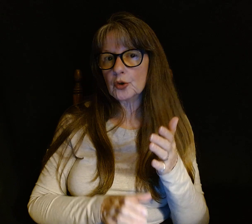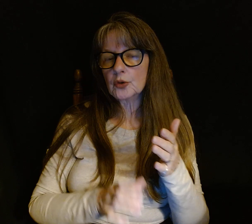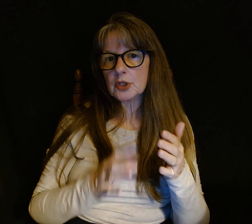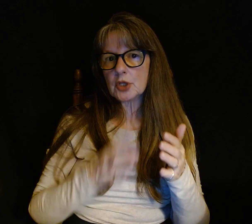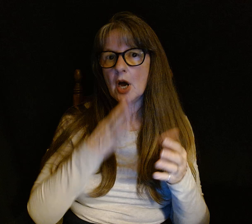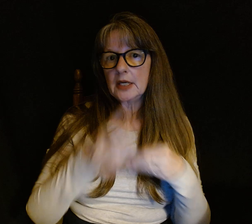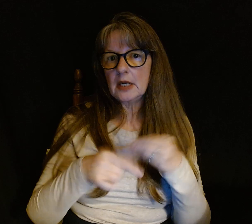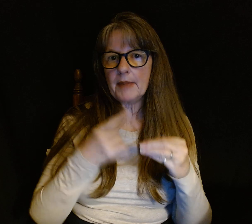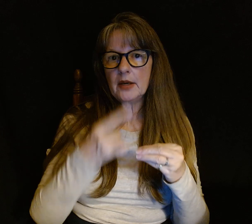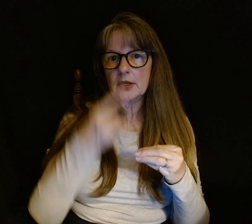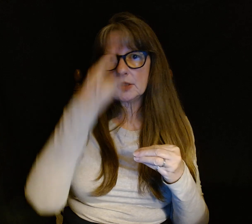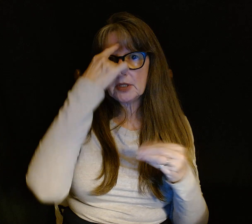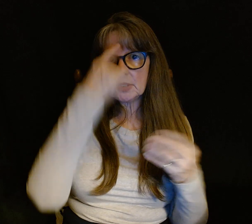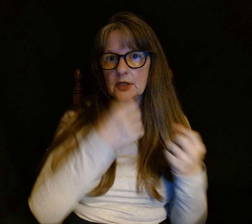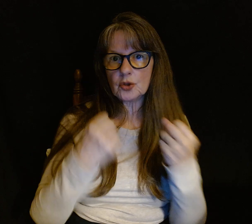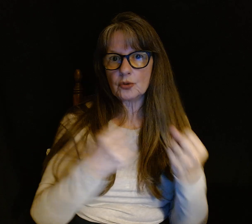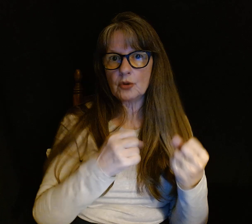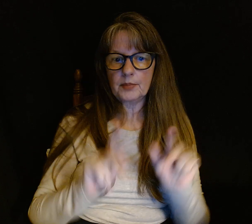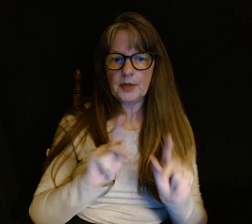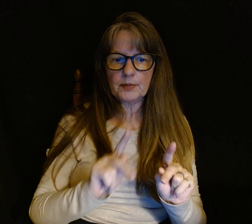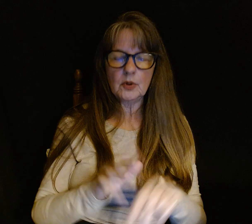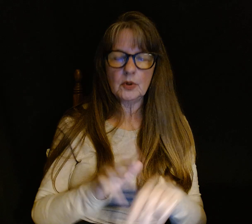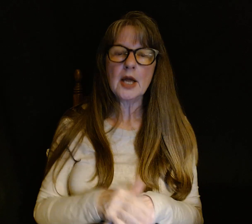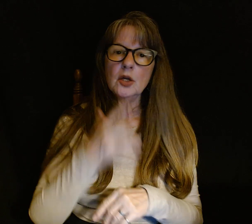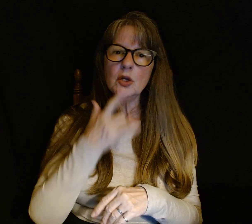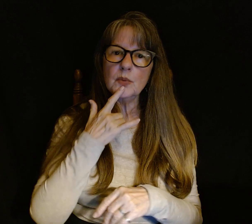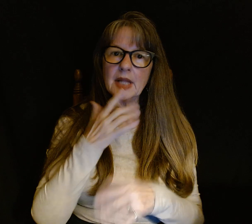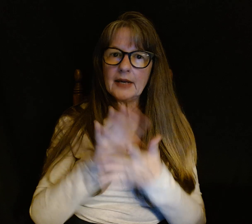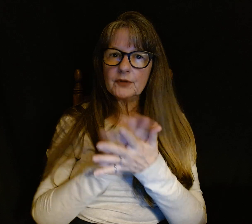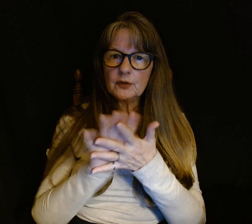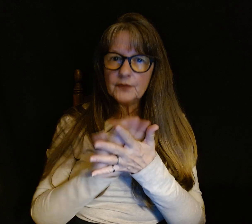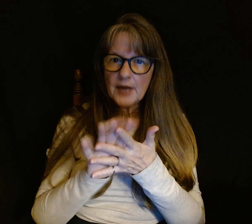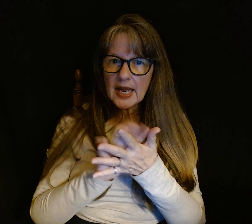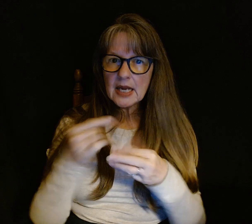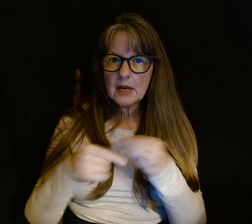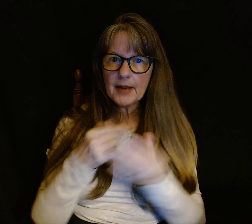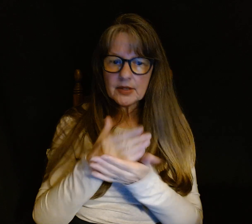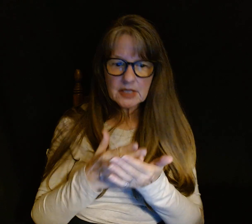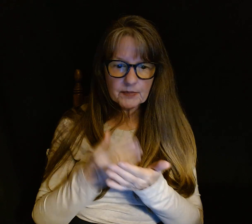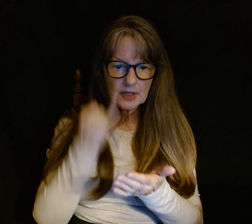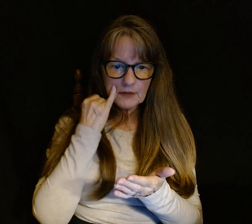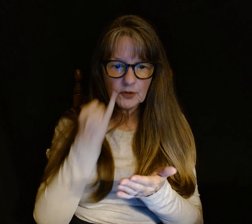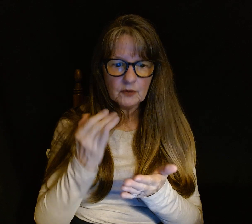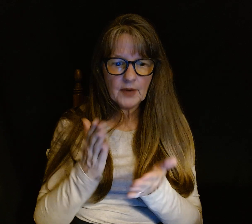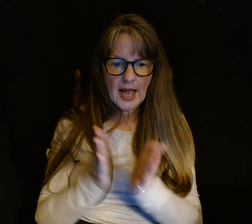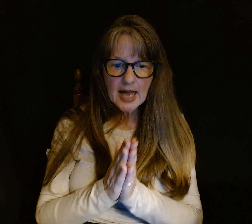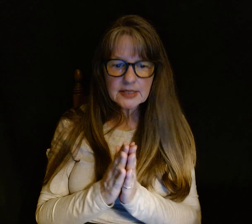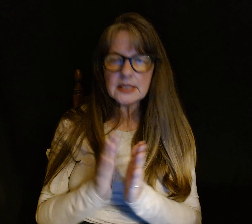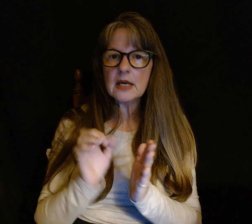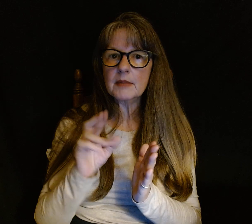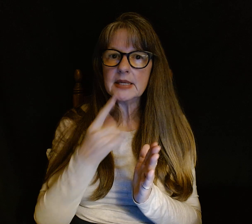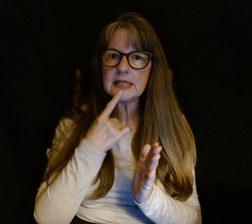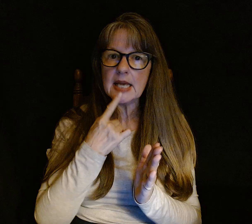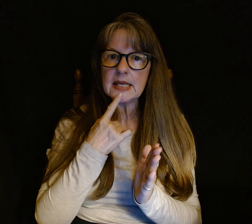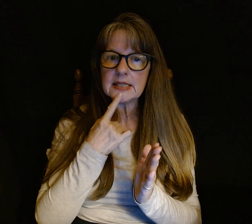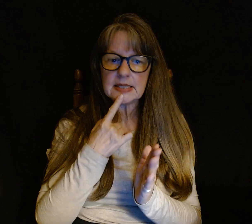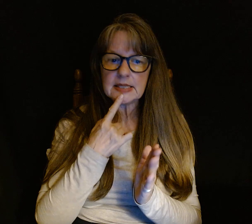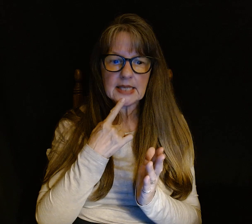is talking about, is mentally strong people. You would, like, if they're vague about something, if you've asked them, it says to